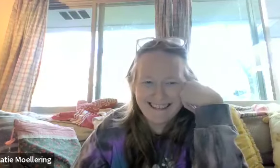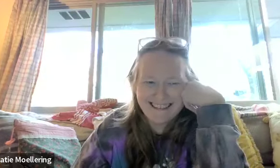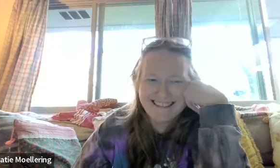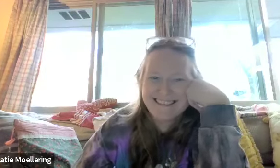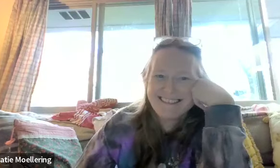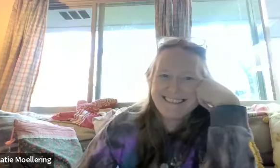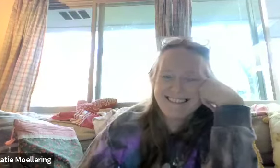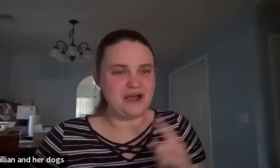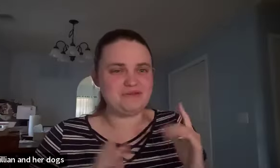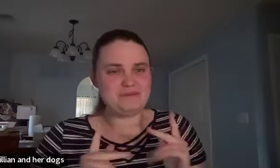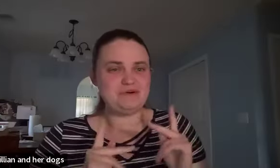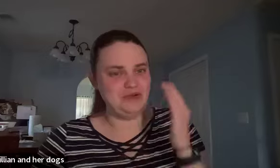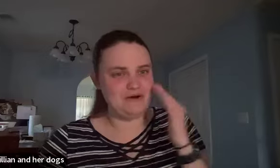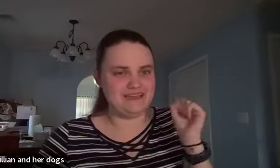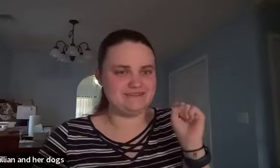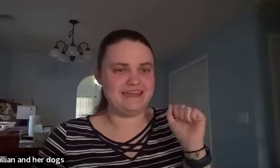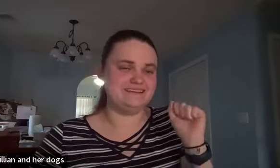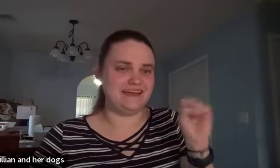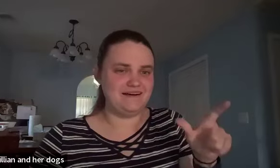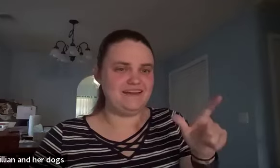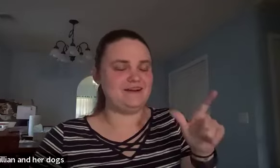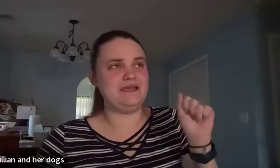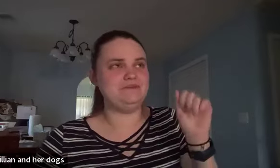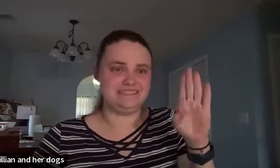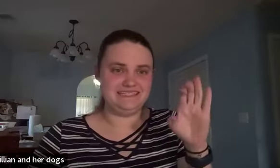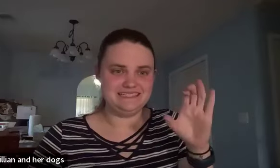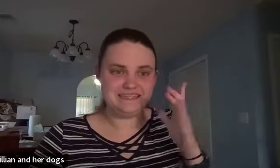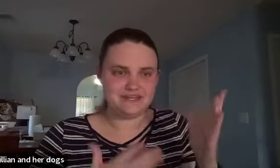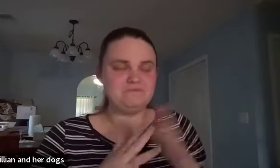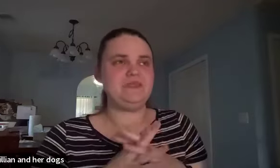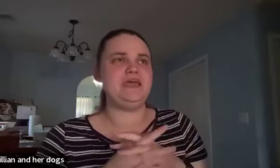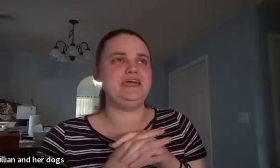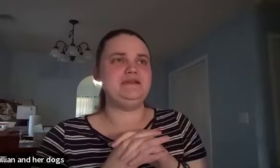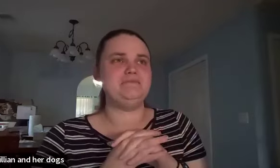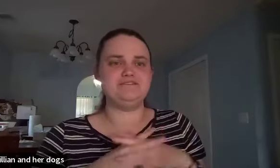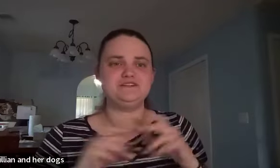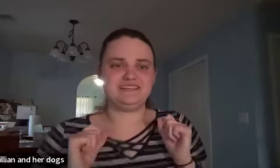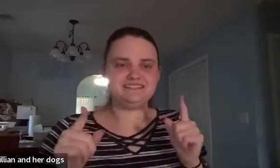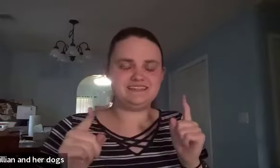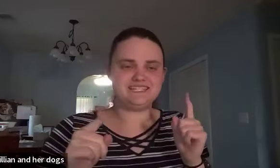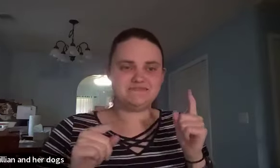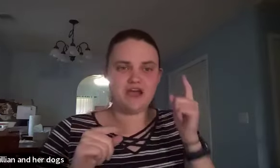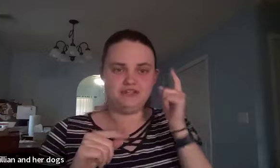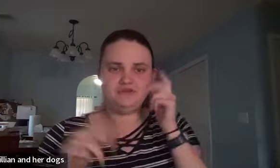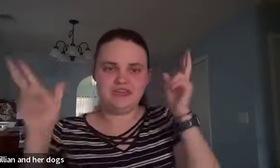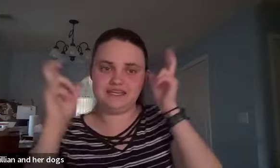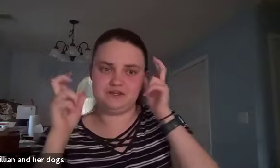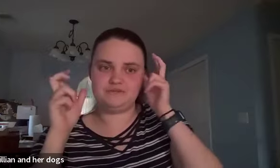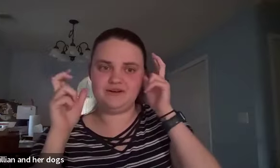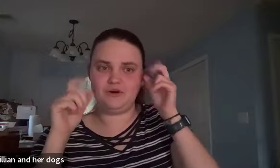only thing that sucks is when you're not with people who know ASL or ABCs even, and my first instinct is if you can't hear me or